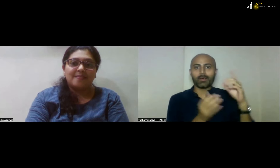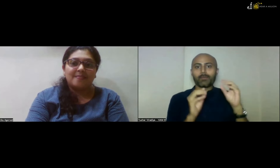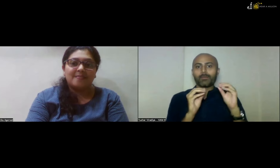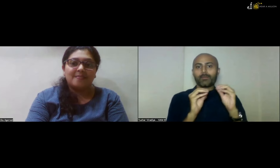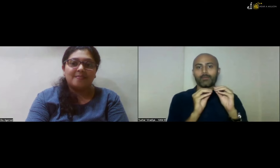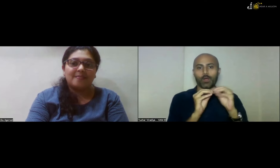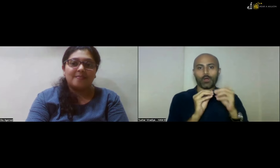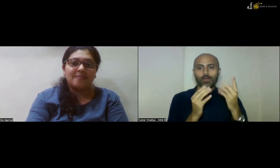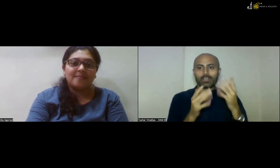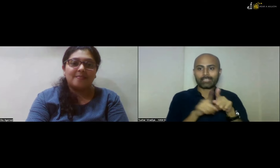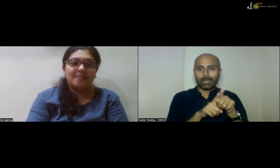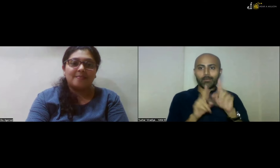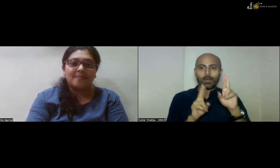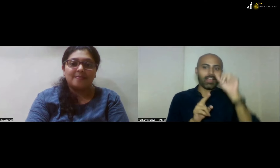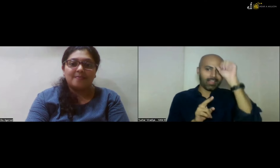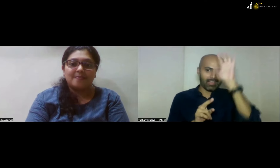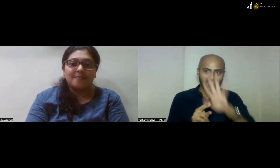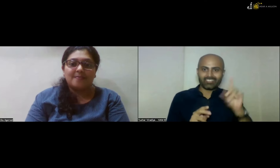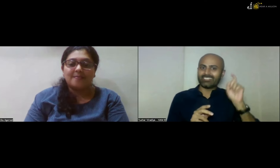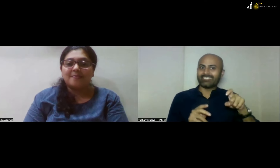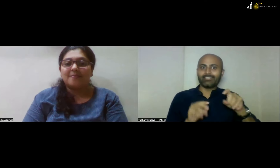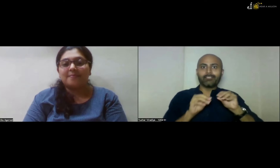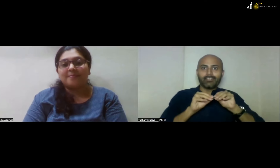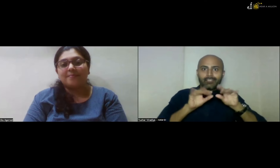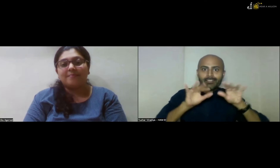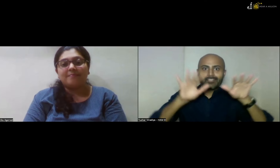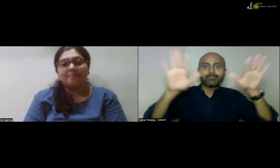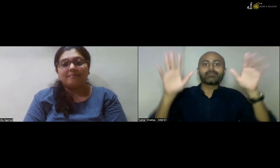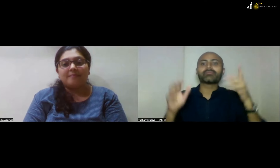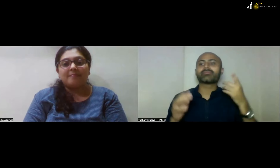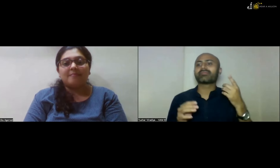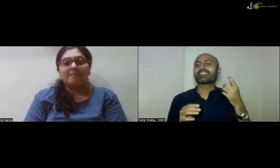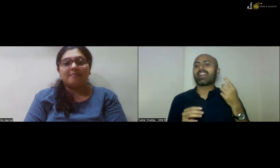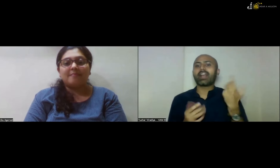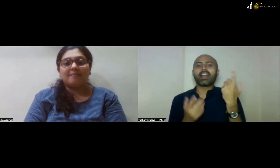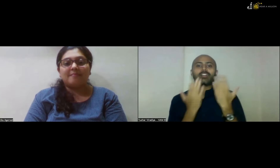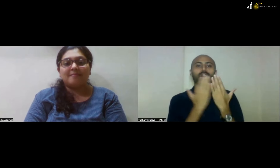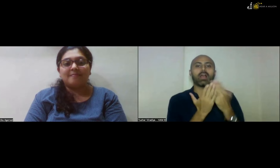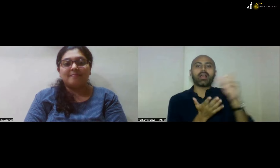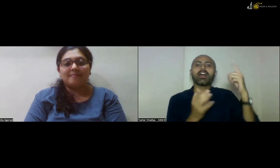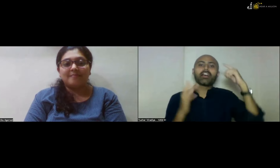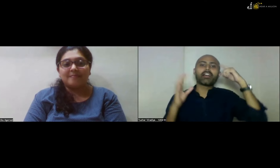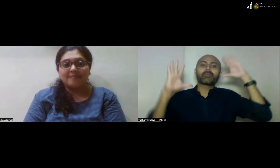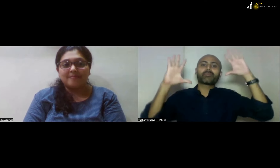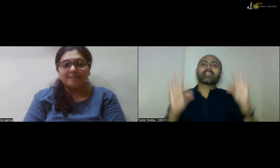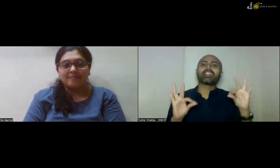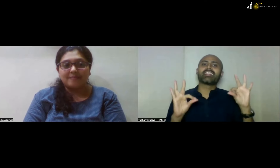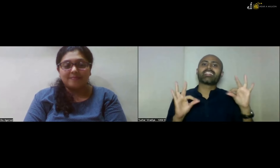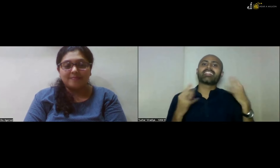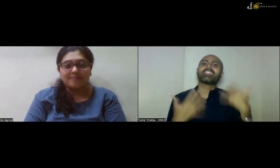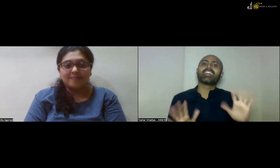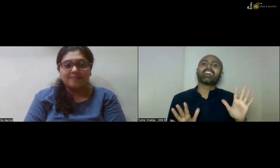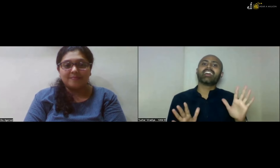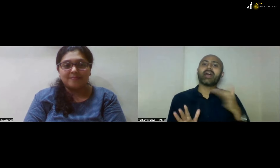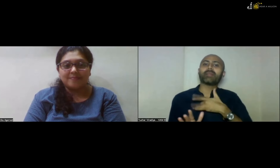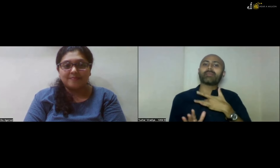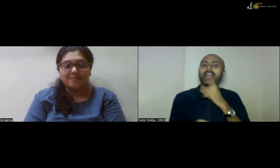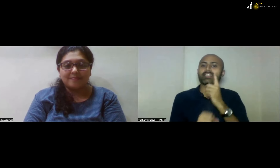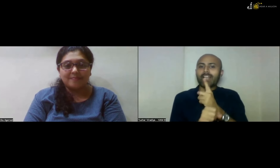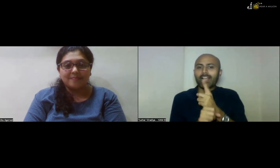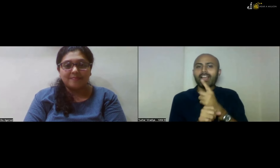to see that such awareness would be spread across all over India. We need to spread it across. So the deaf,